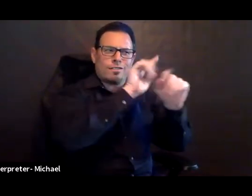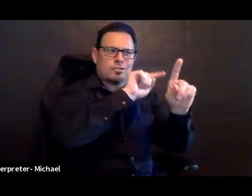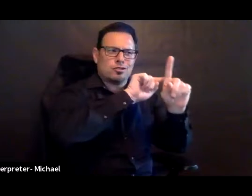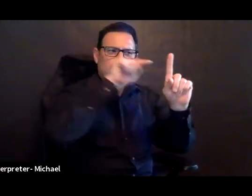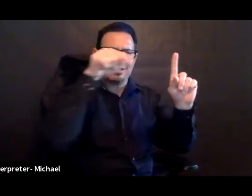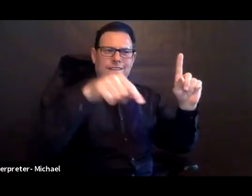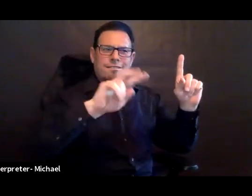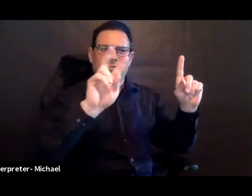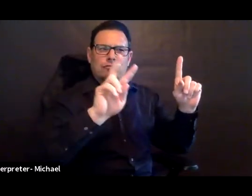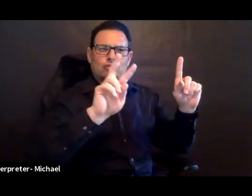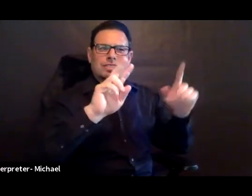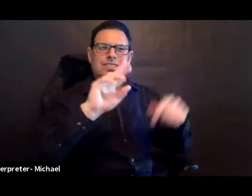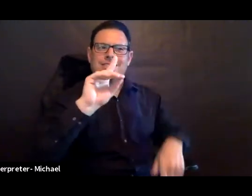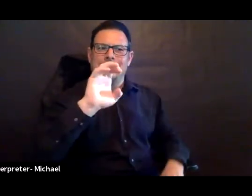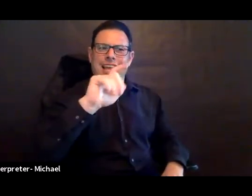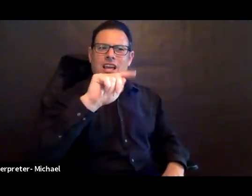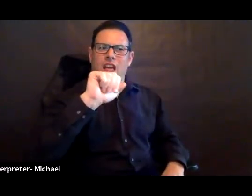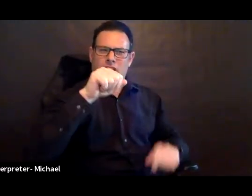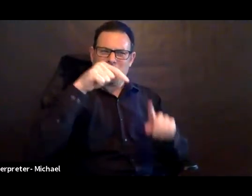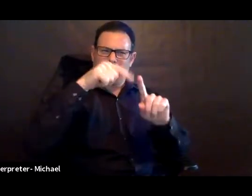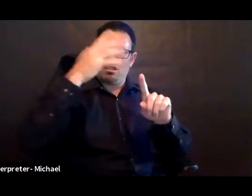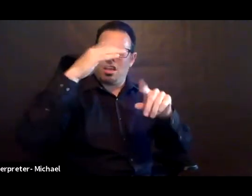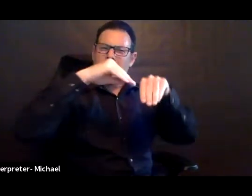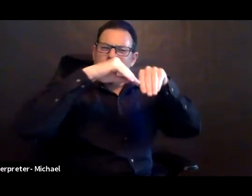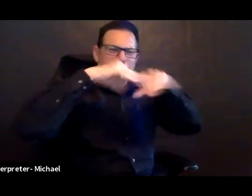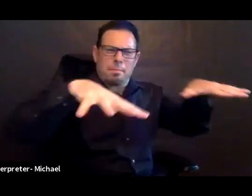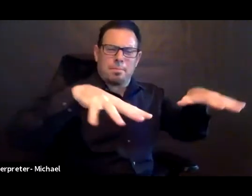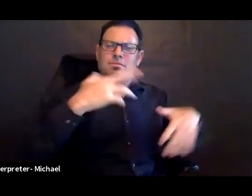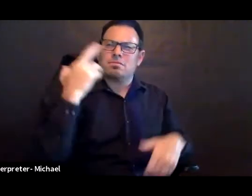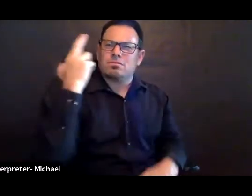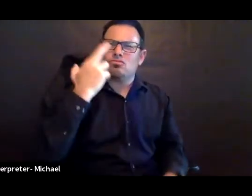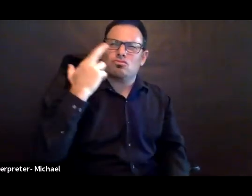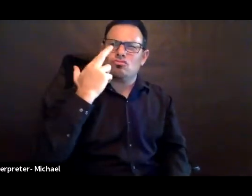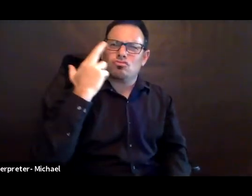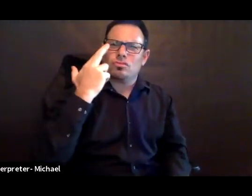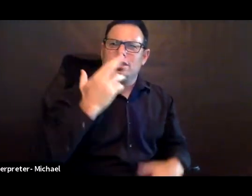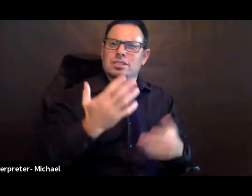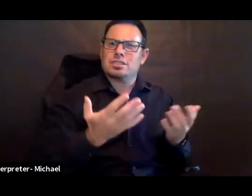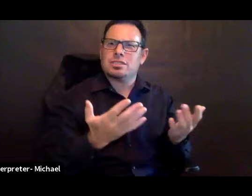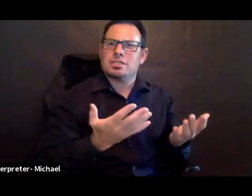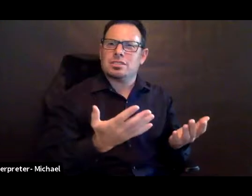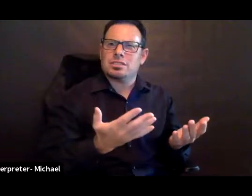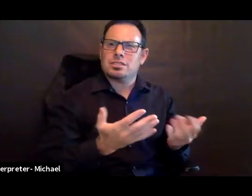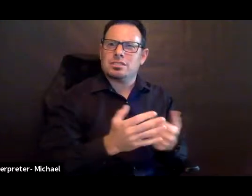the concern is on the Delta variant. What do we know about why it's taking hold compared to some of these other variants of concern?